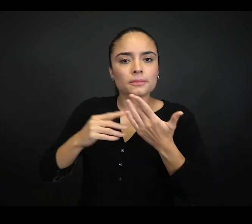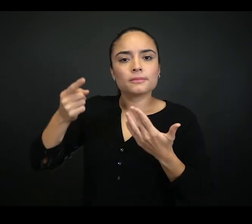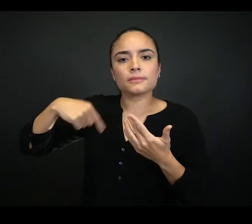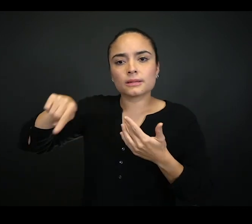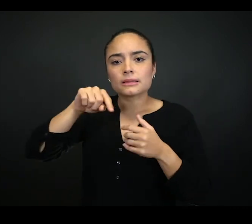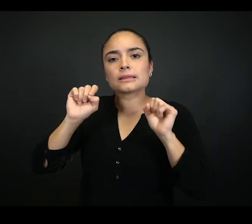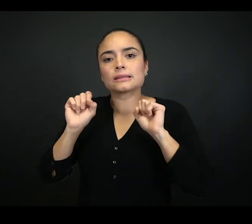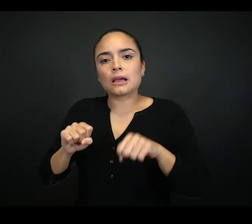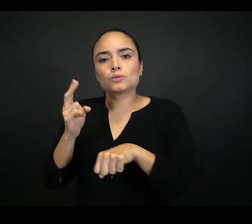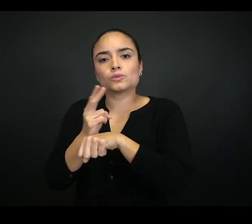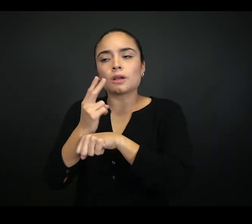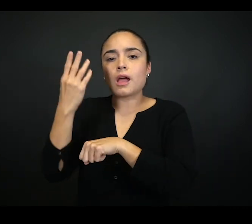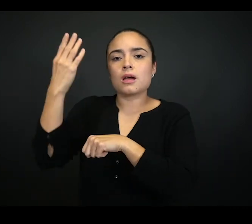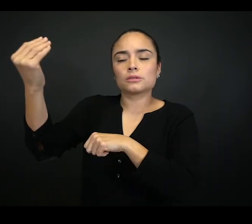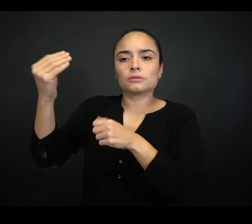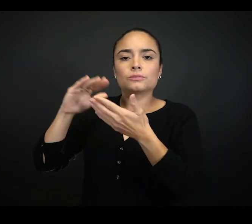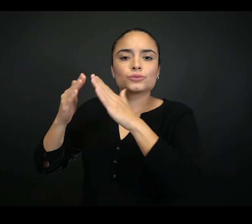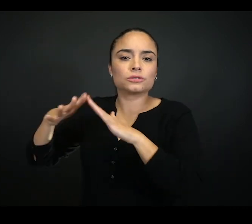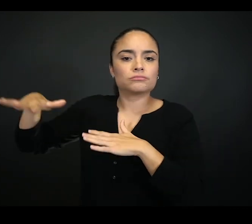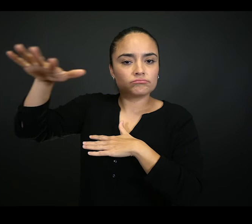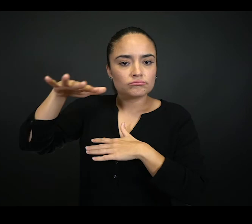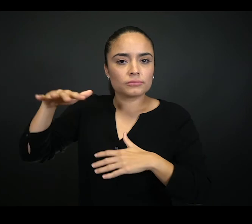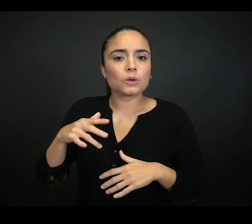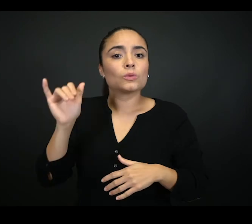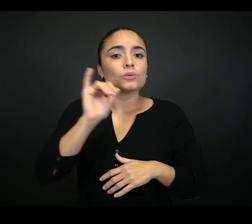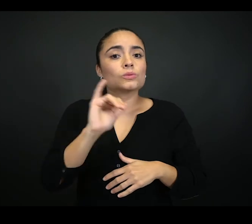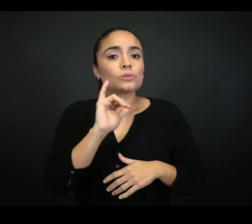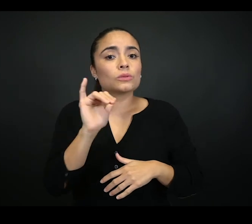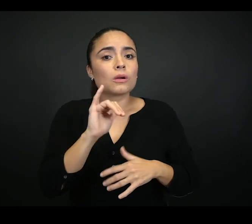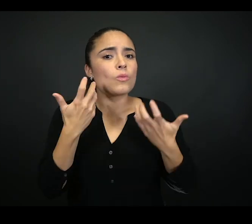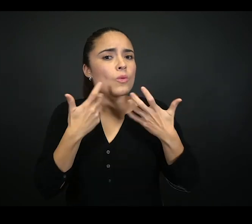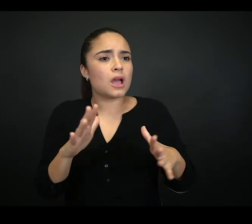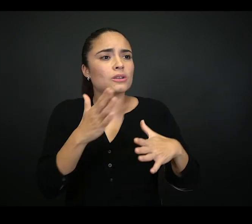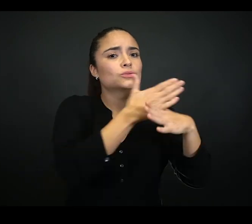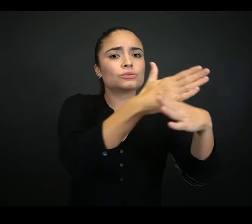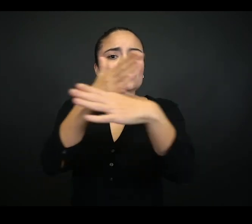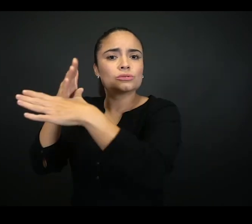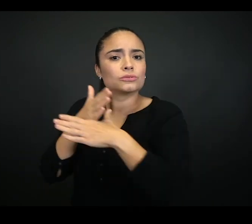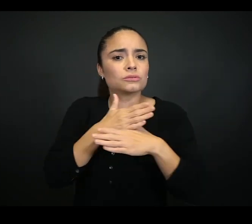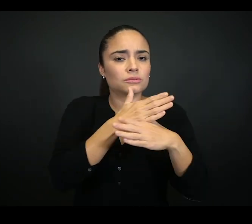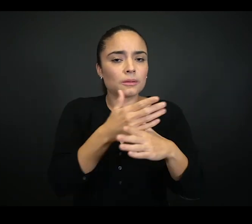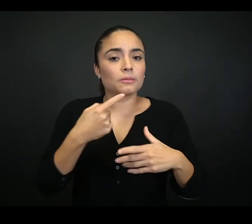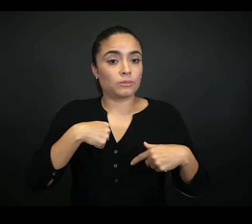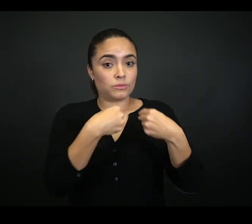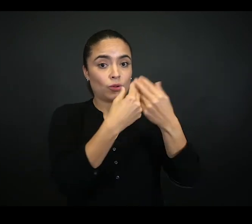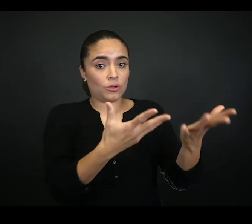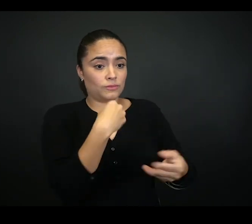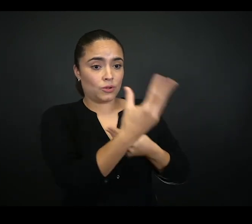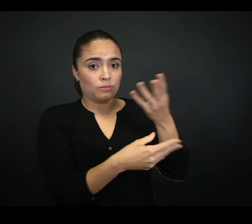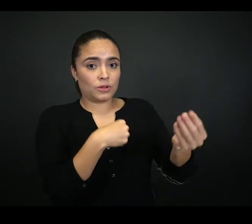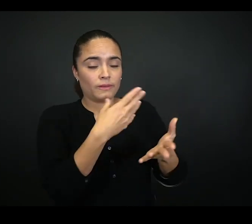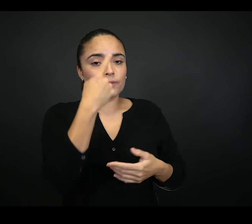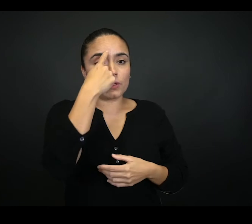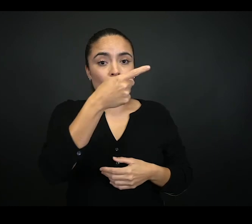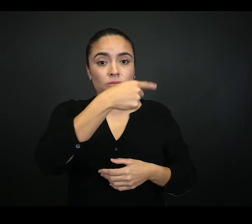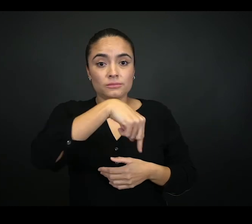share, they can get supplies for other people if they need to. So really trying to make sure that there are supplies out there enough